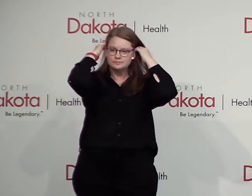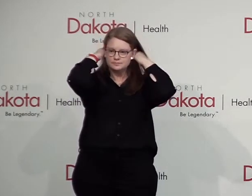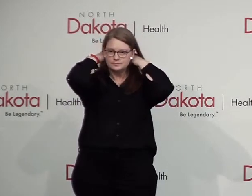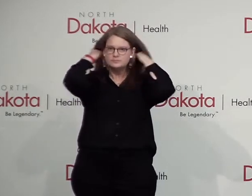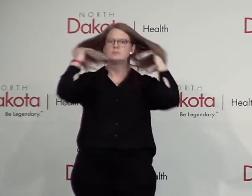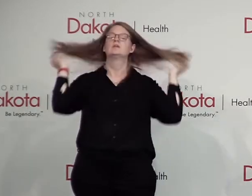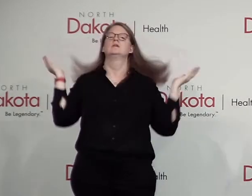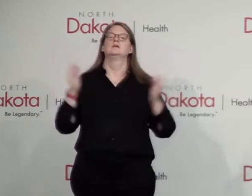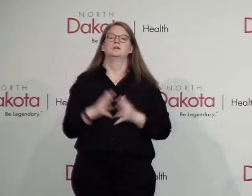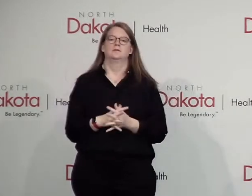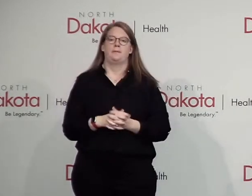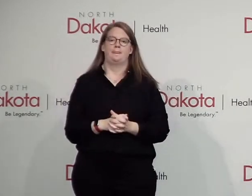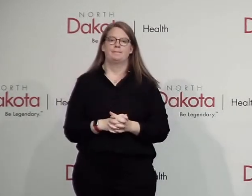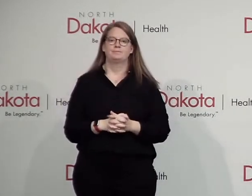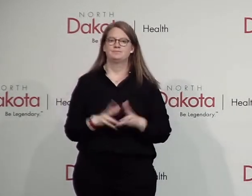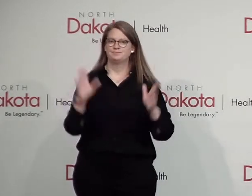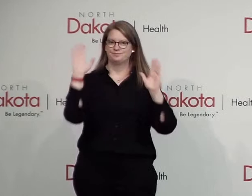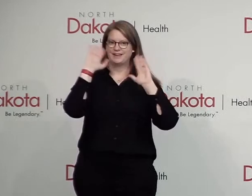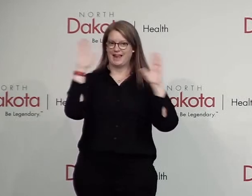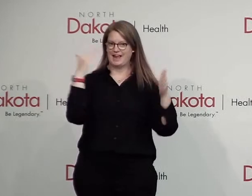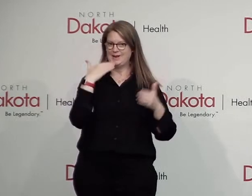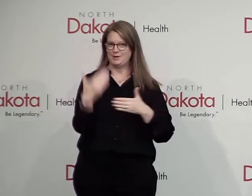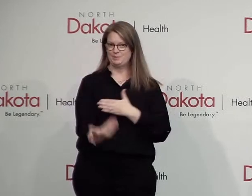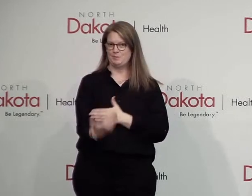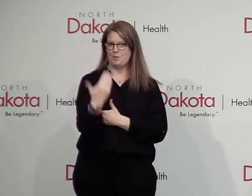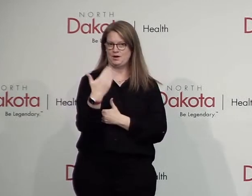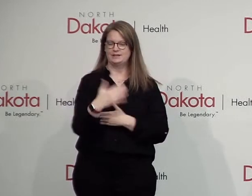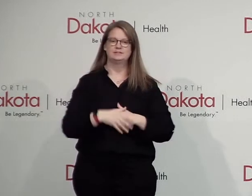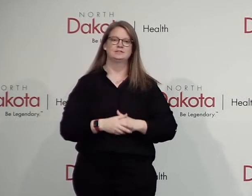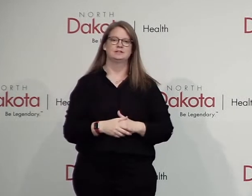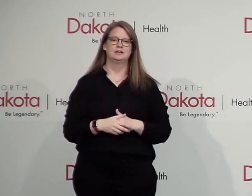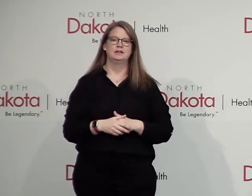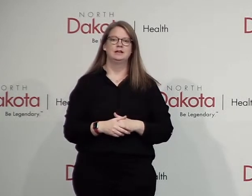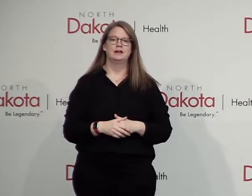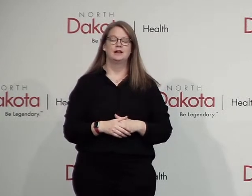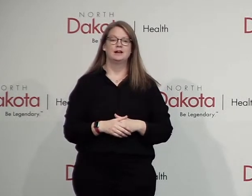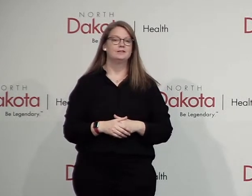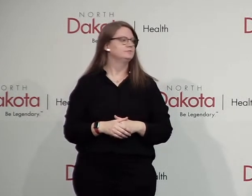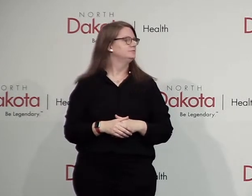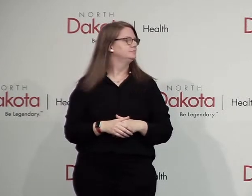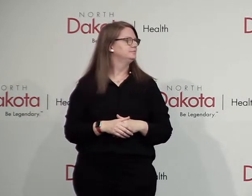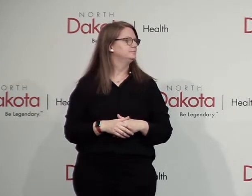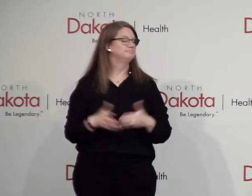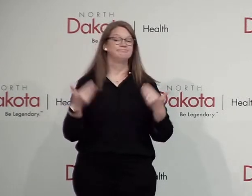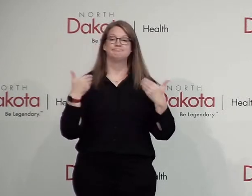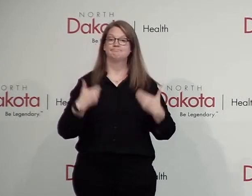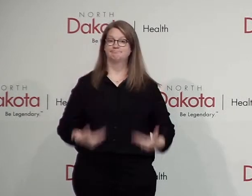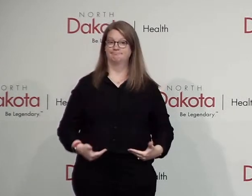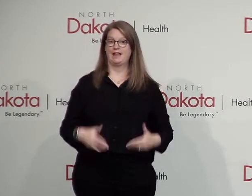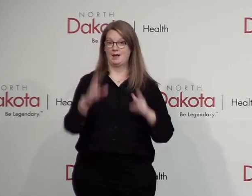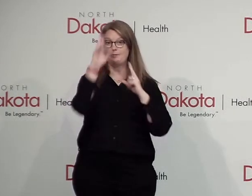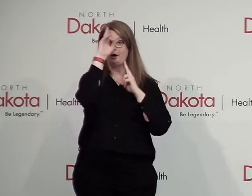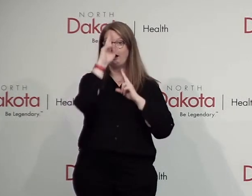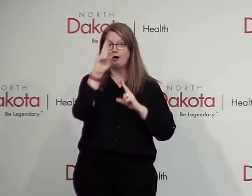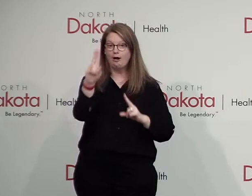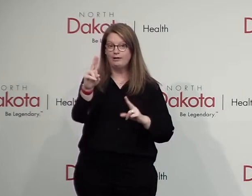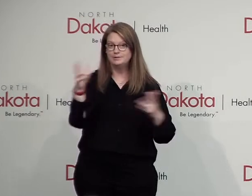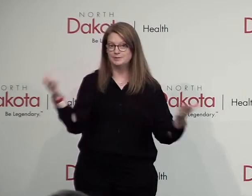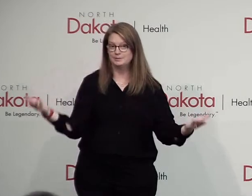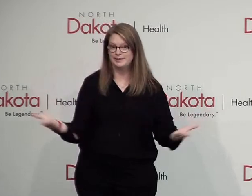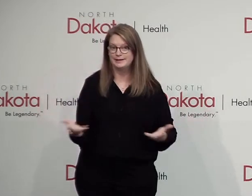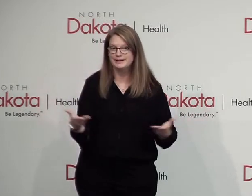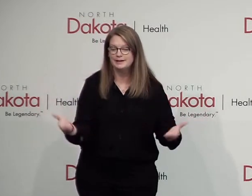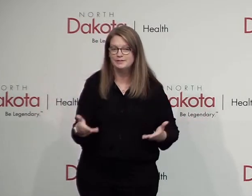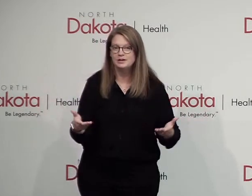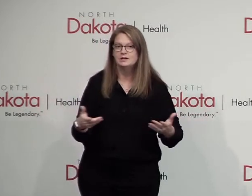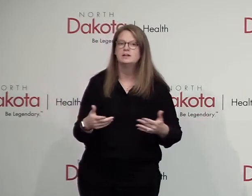Hi, good morning, everyone. I am honored to be here today, and I'm going to provide